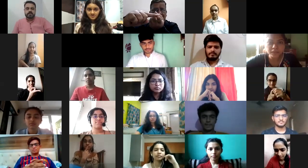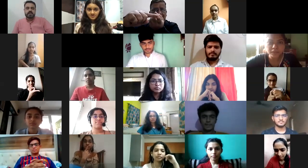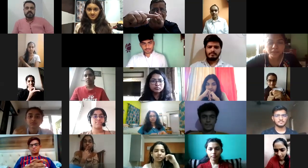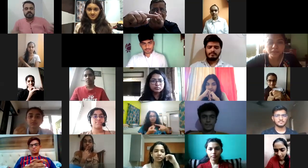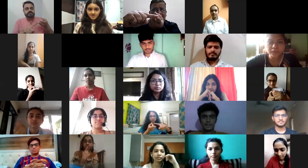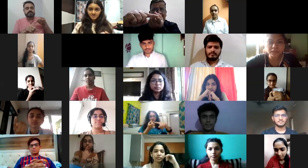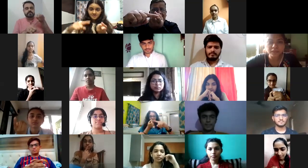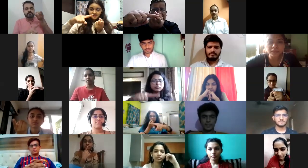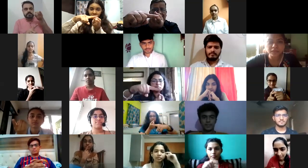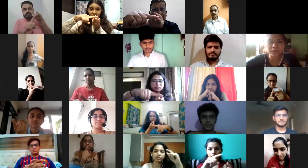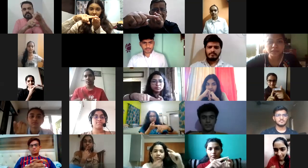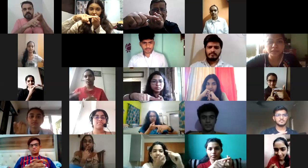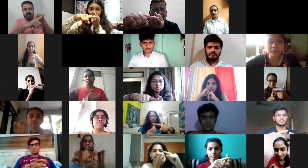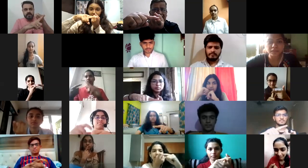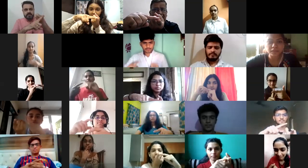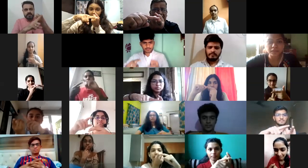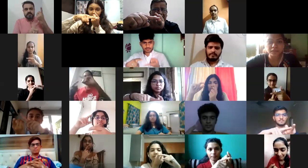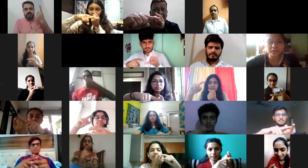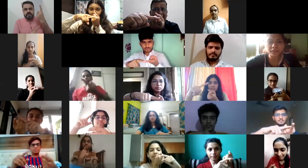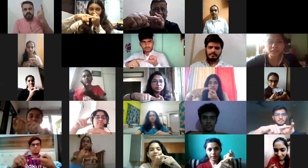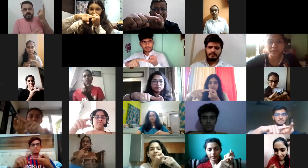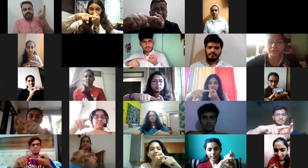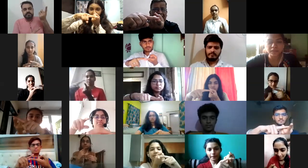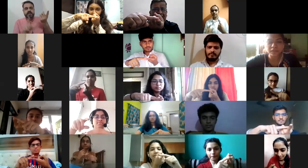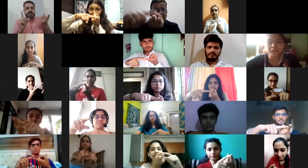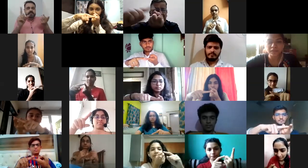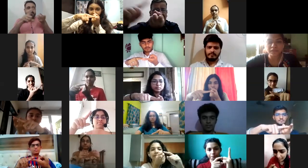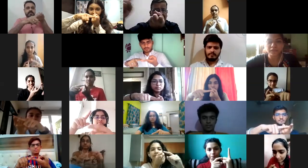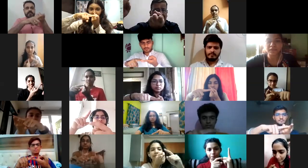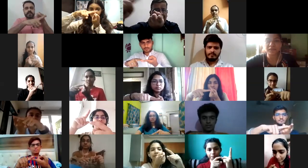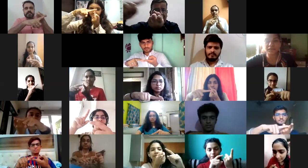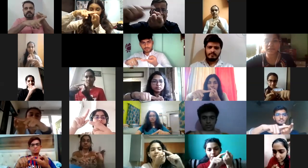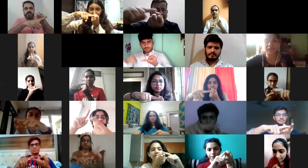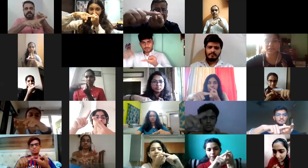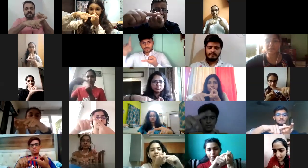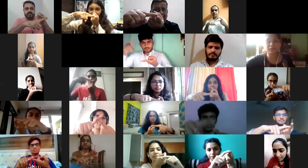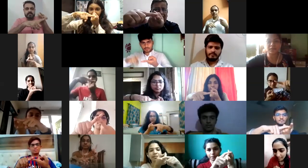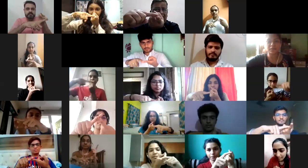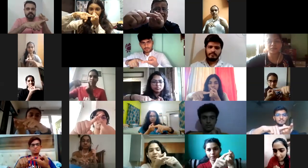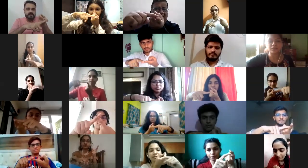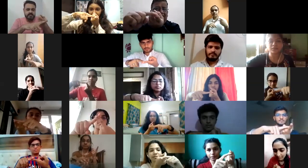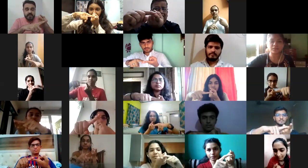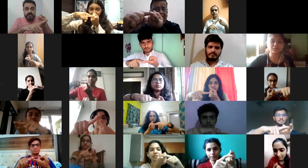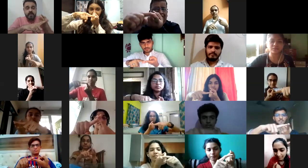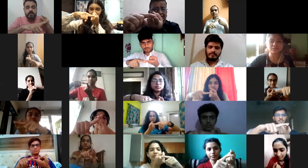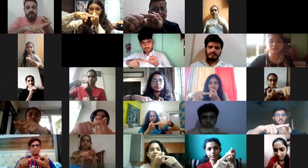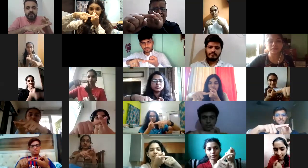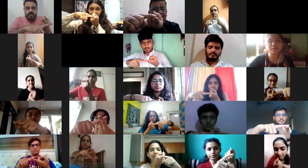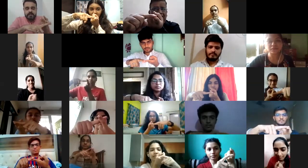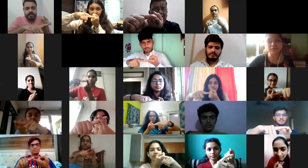E. E. Take your index finger, the other index finger, this is E. Okay, now many of